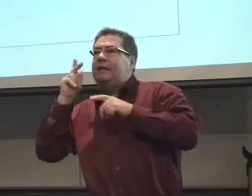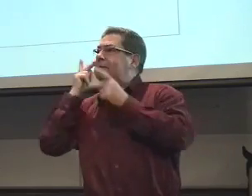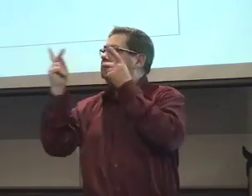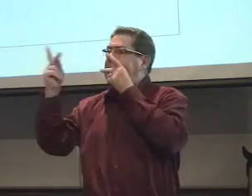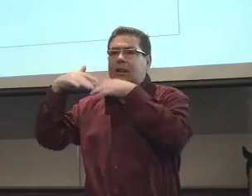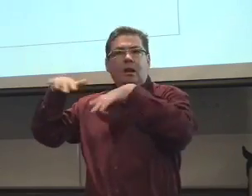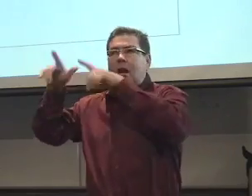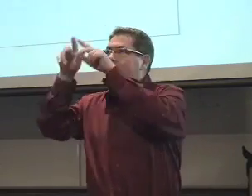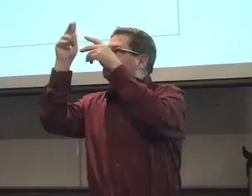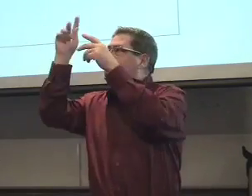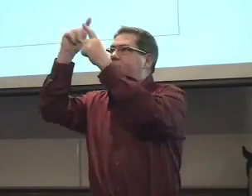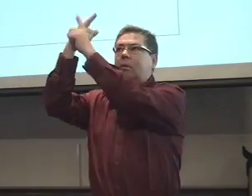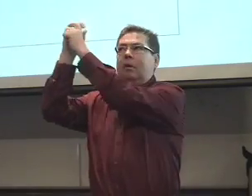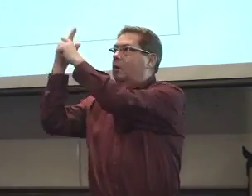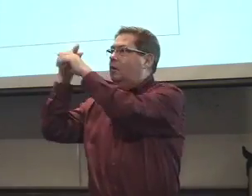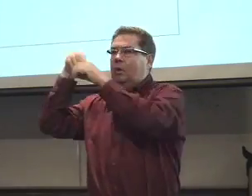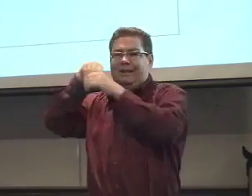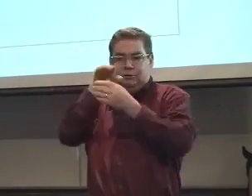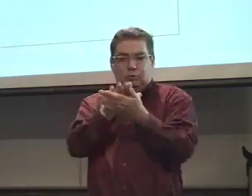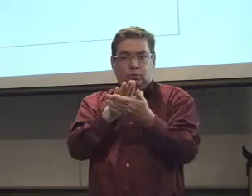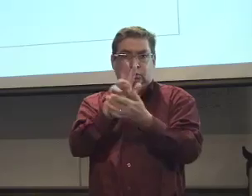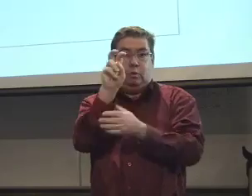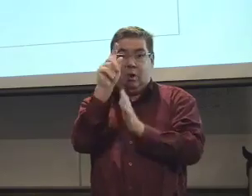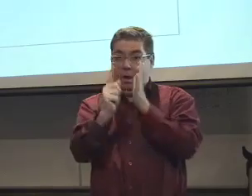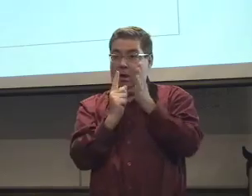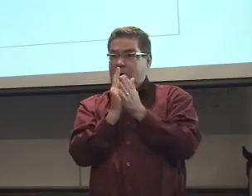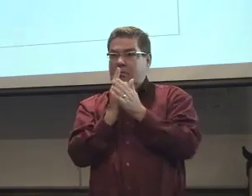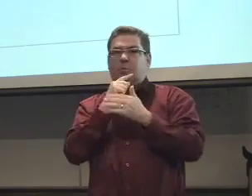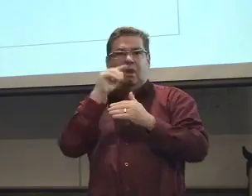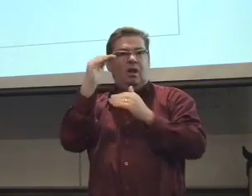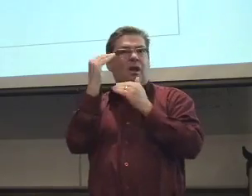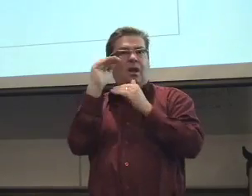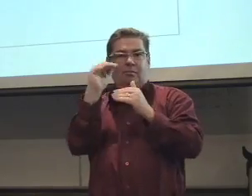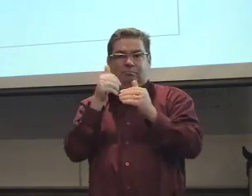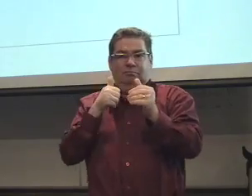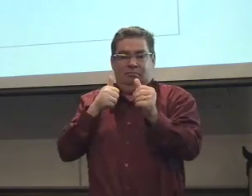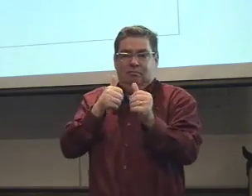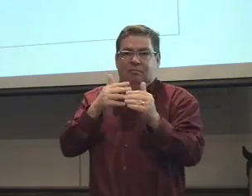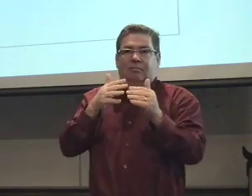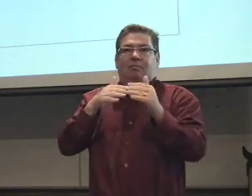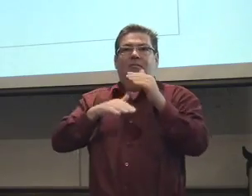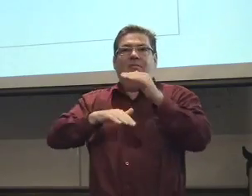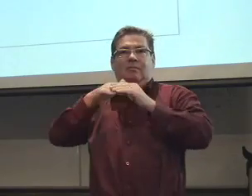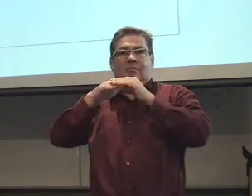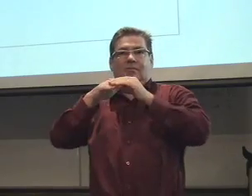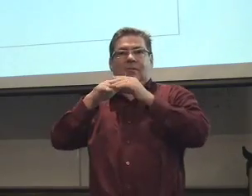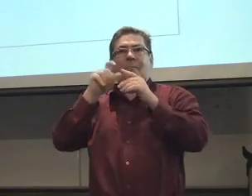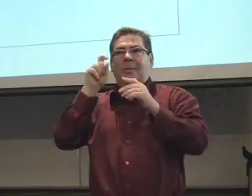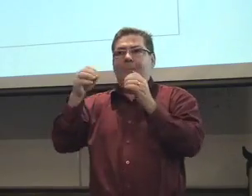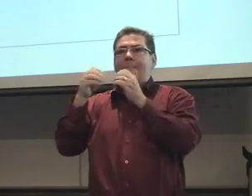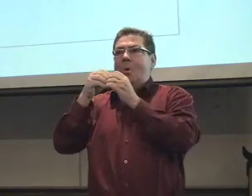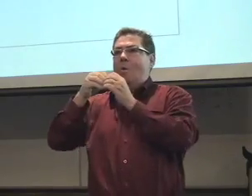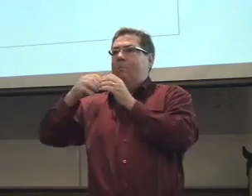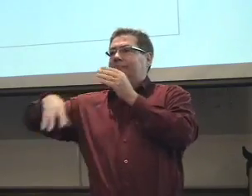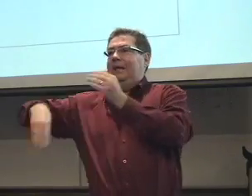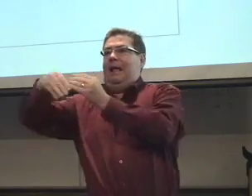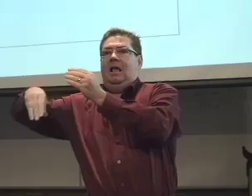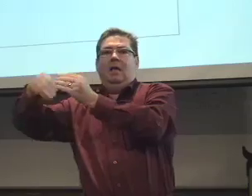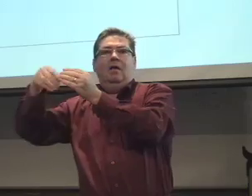it's only in school. You would only get so far. Has to be more. There has to be more outside of school.